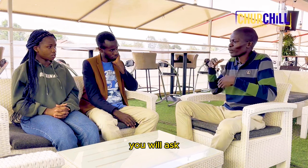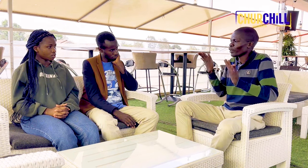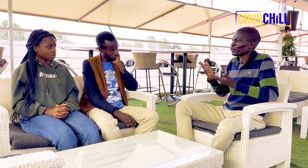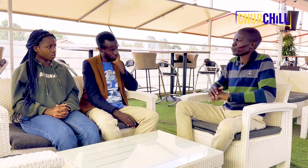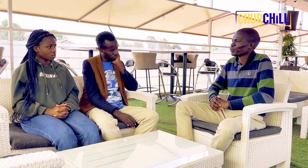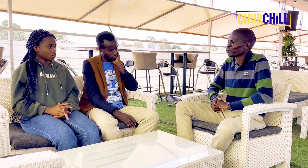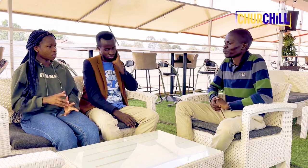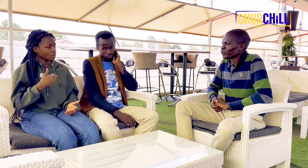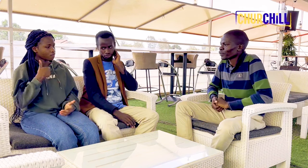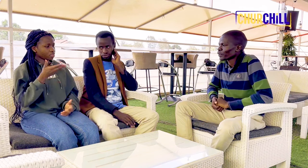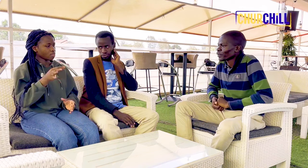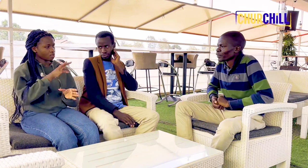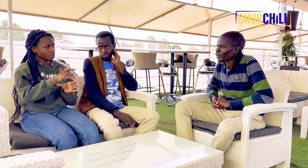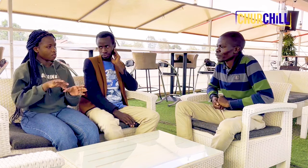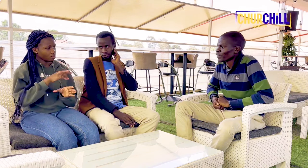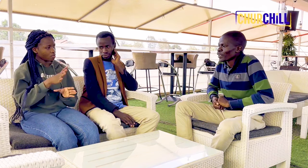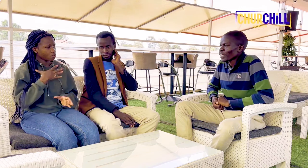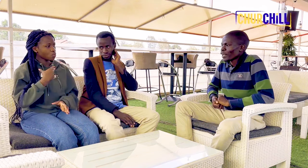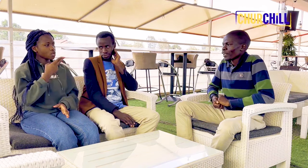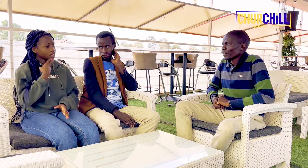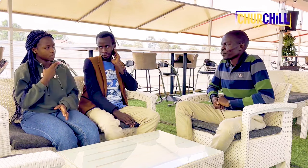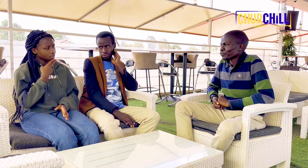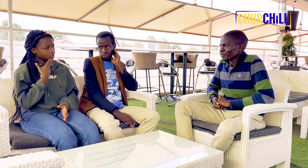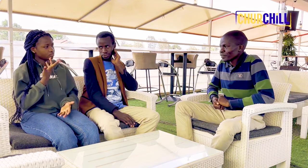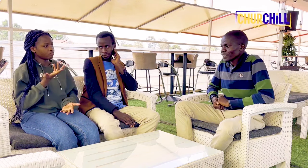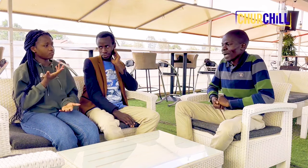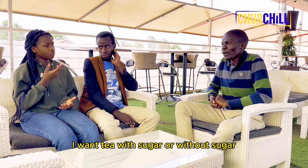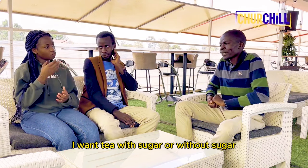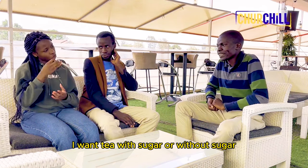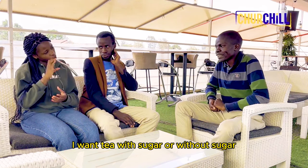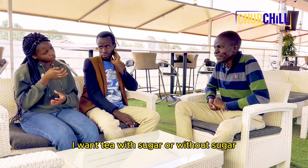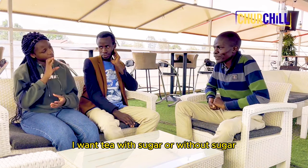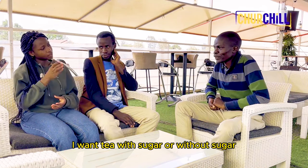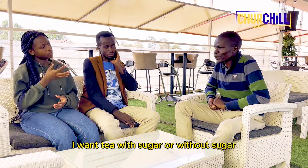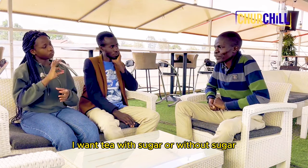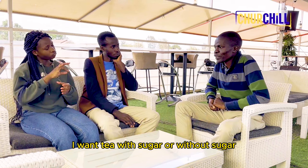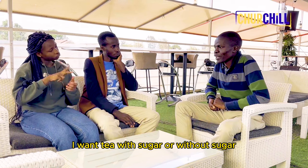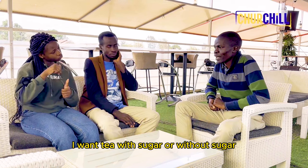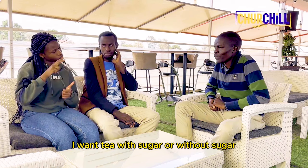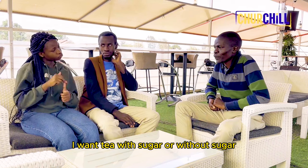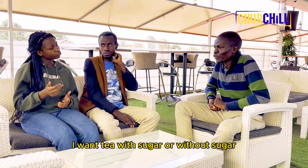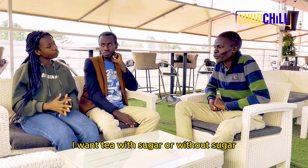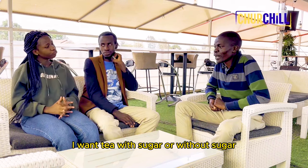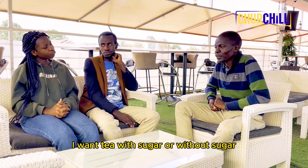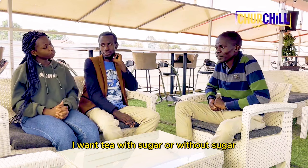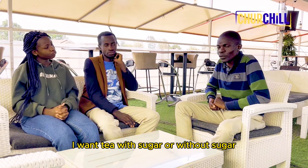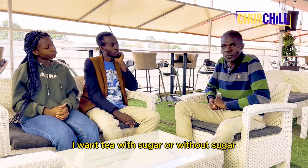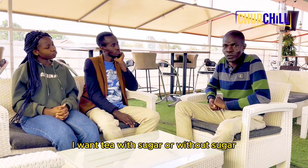I want tea with sugar or without